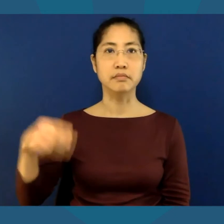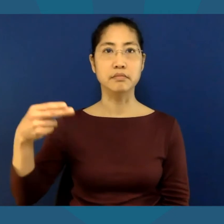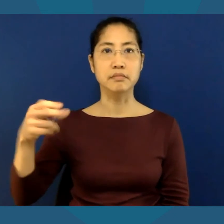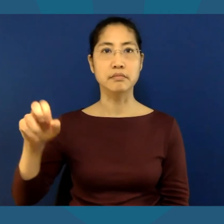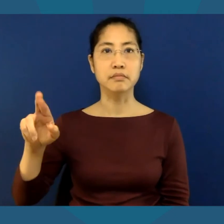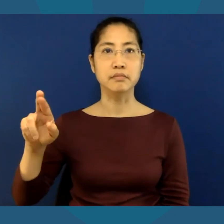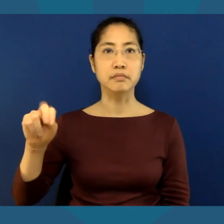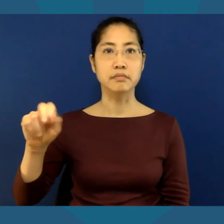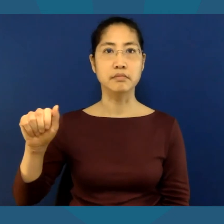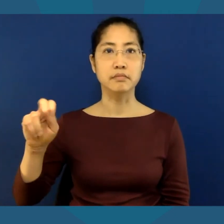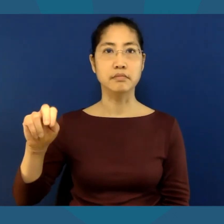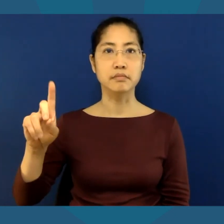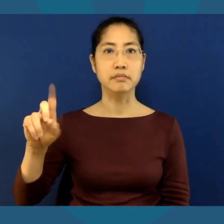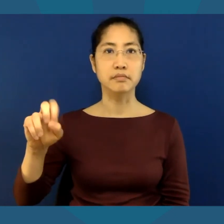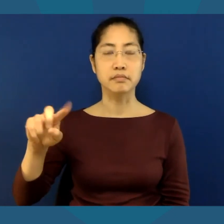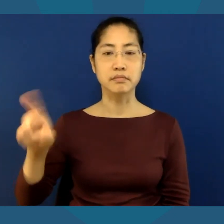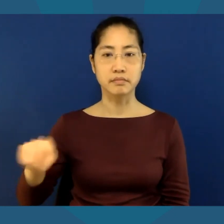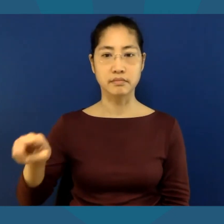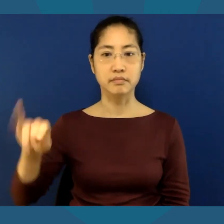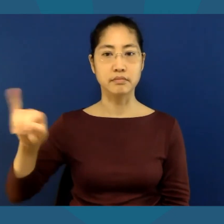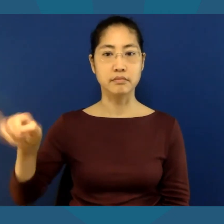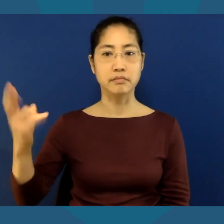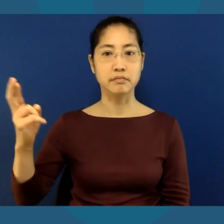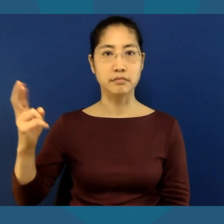Daniel Hernandez, Jr.